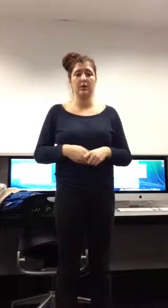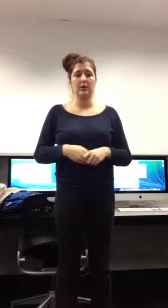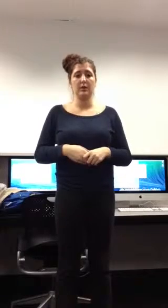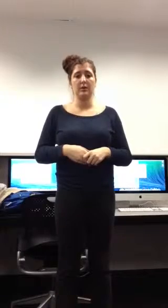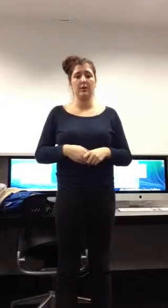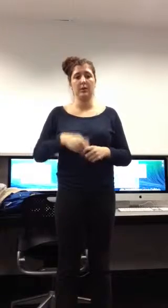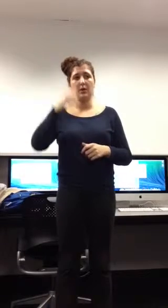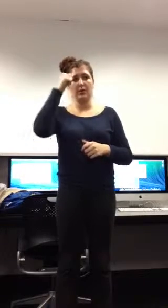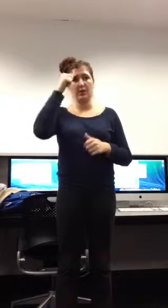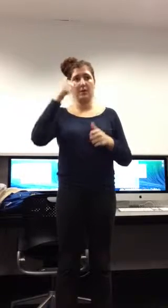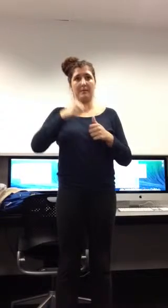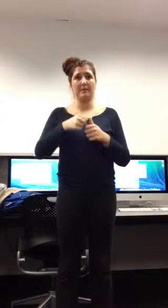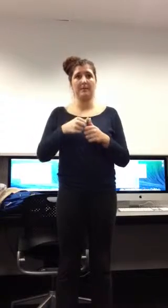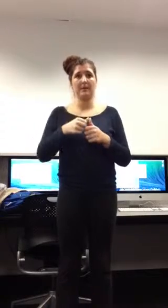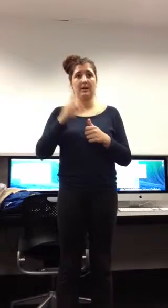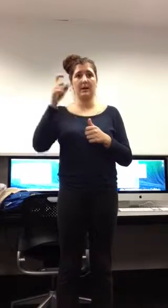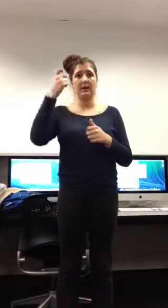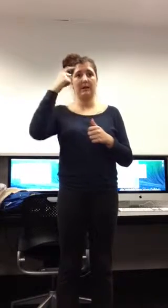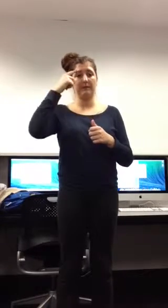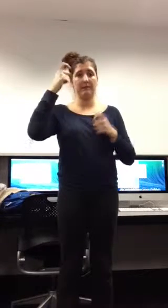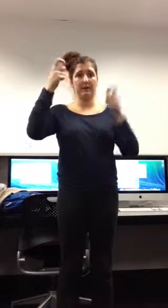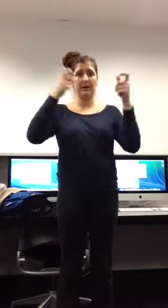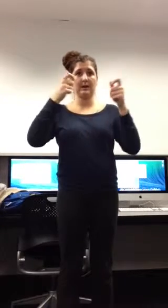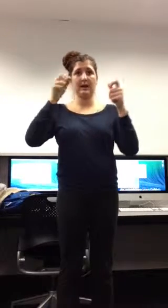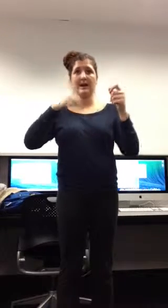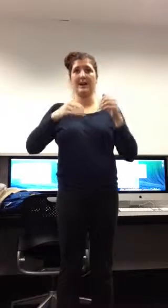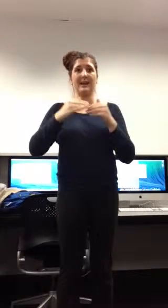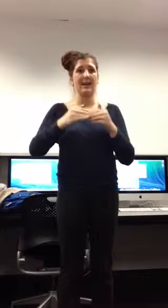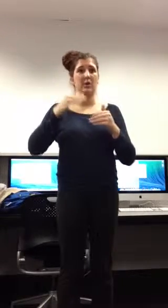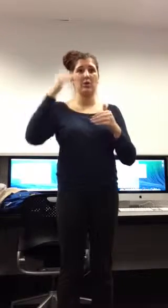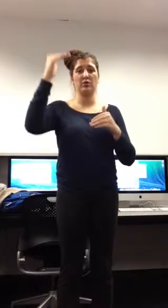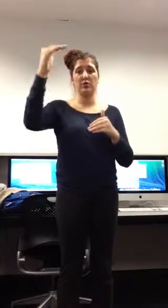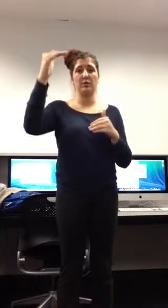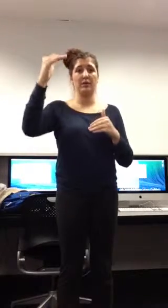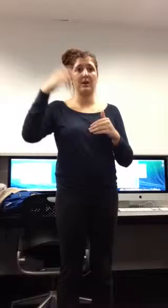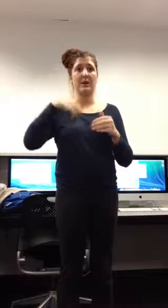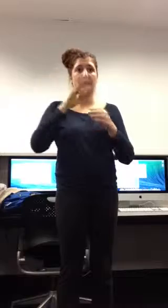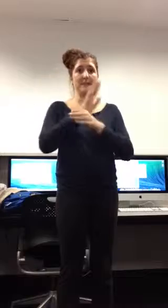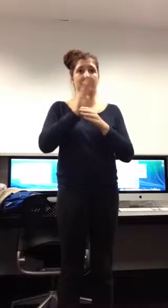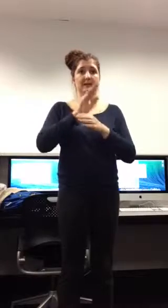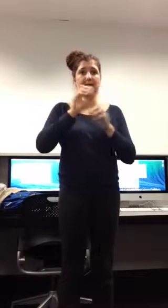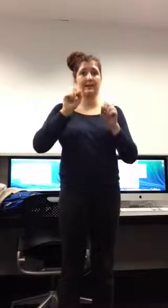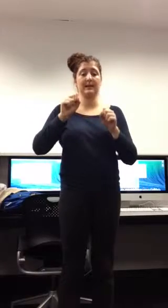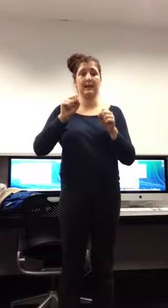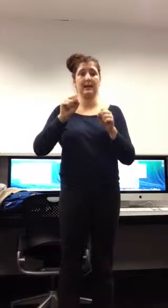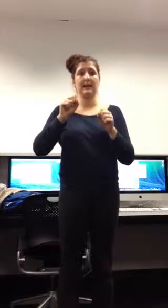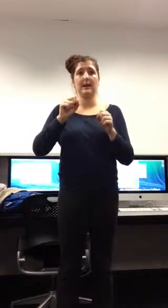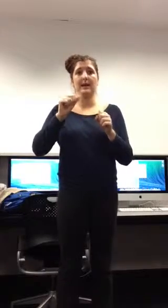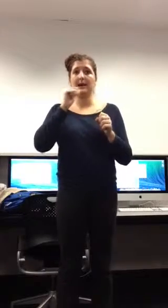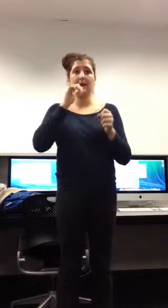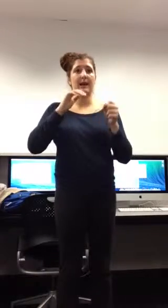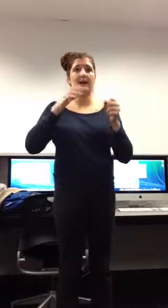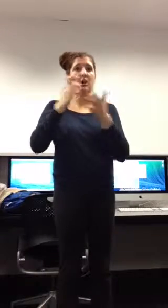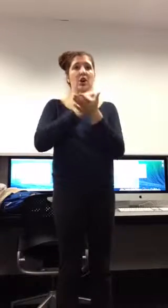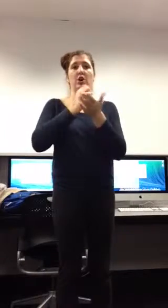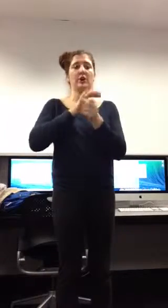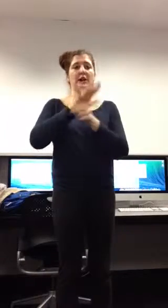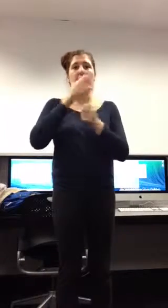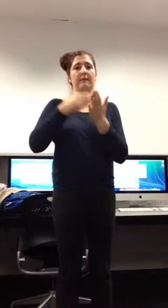go too far, and businesses can lose profits and not make money, and that